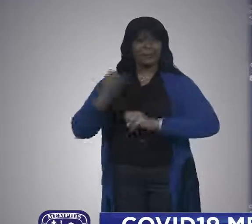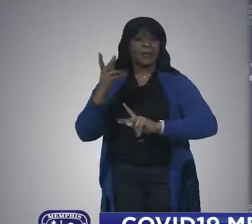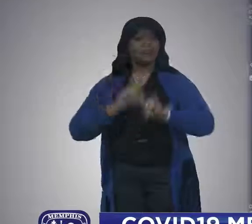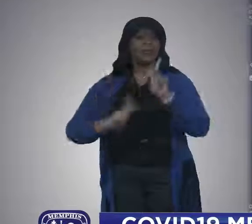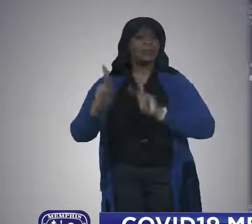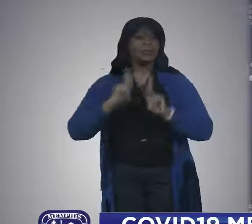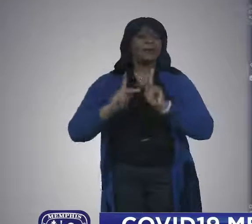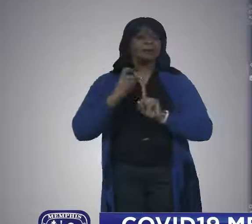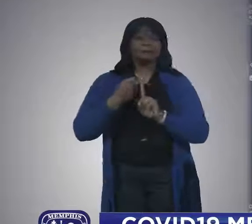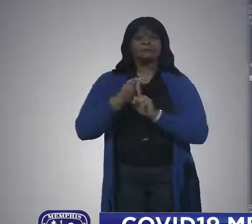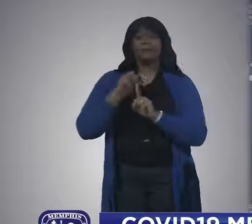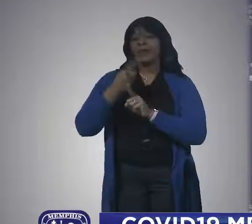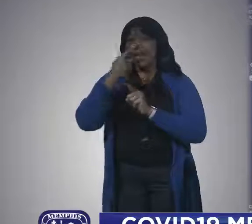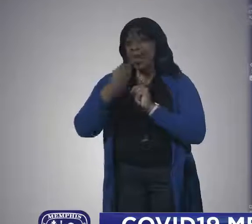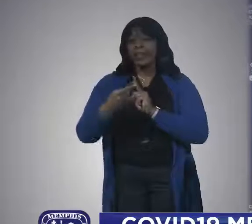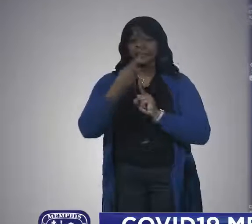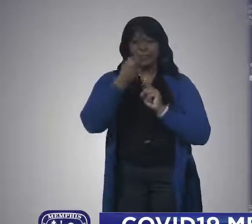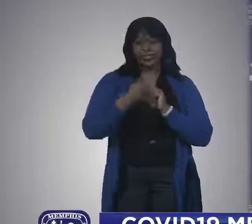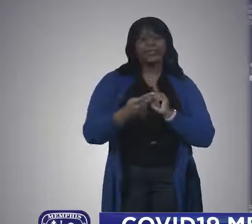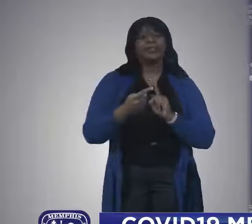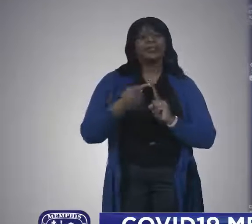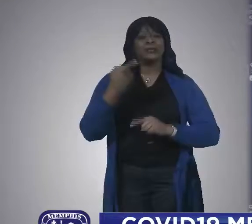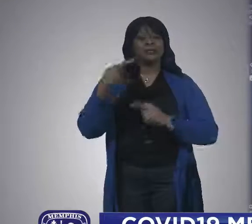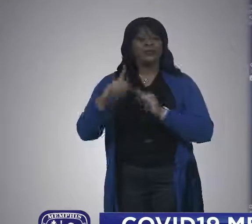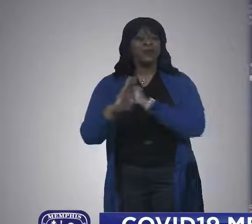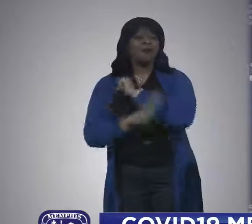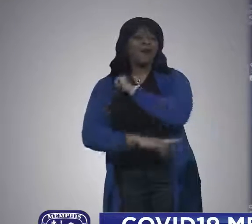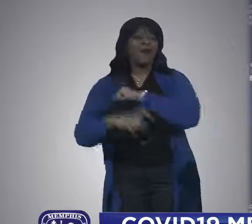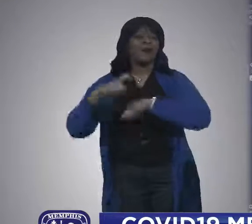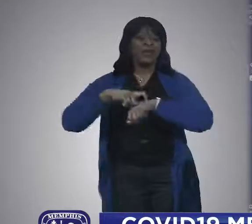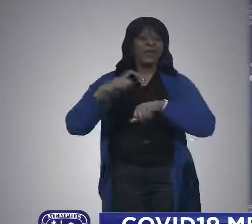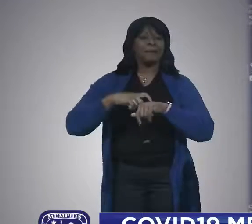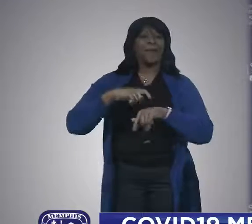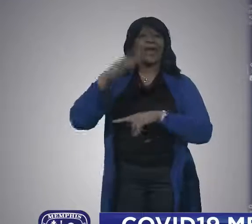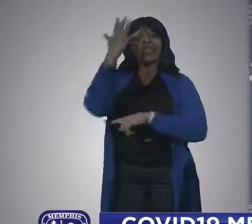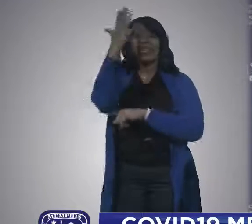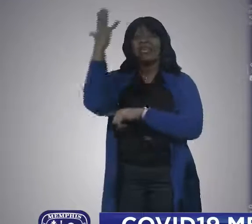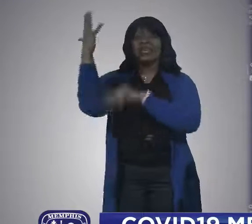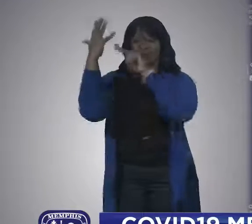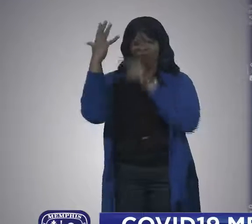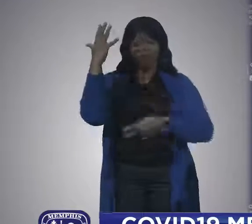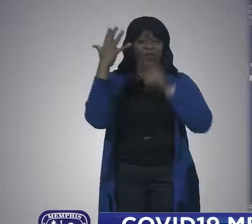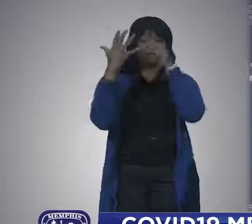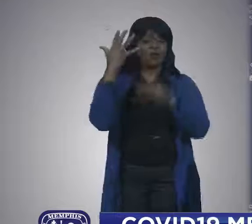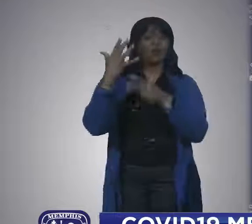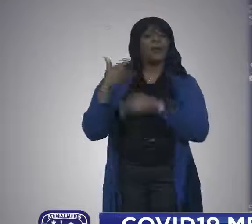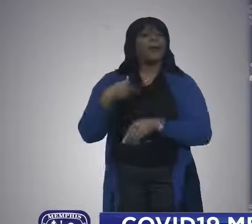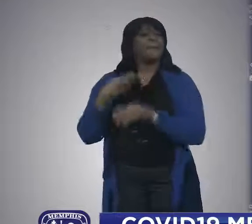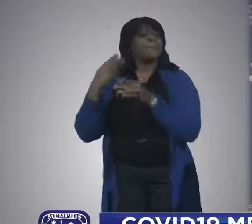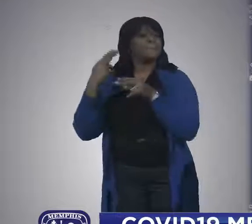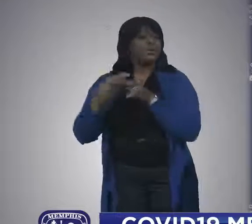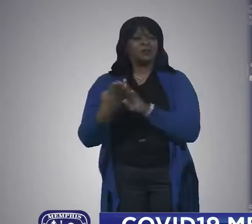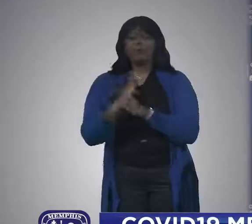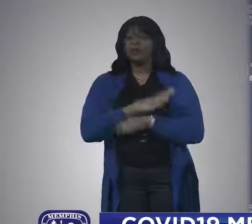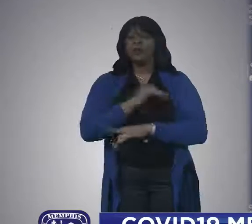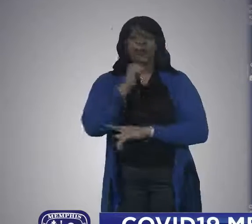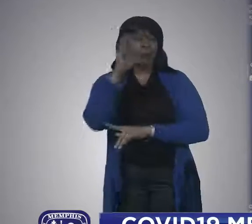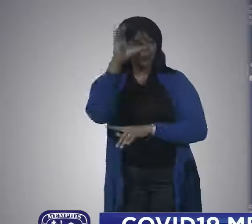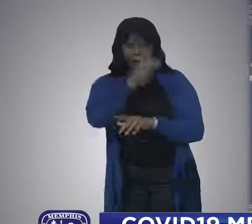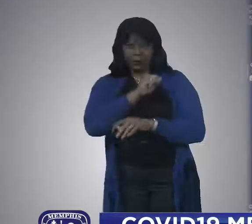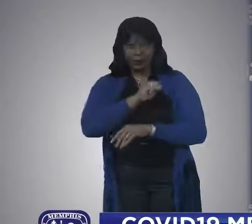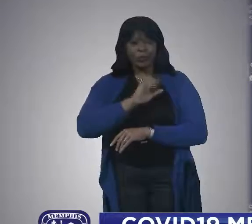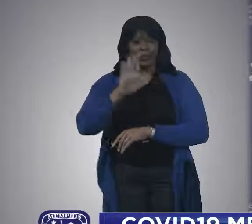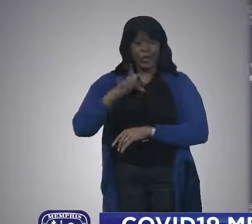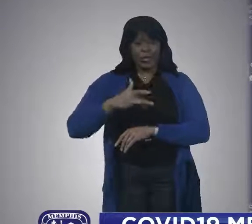people have allergies as we move into the fall and the leaves start falling. I've said it before, you cannot assume that